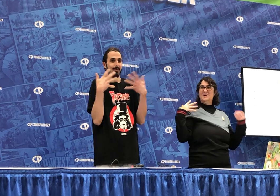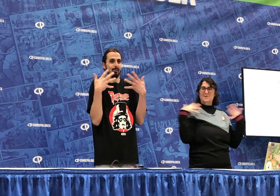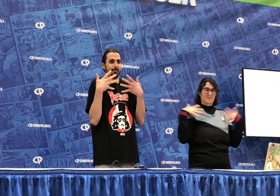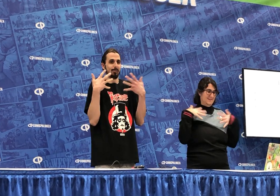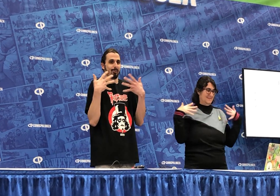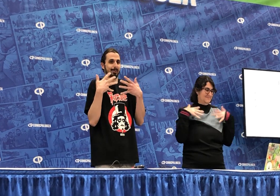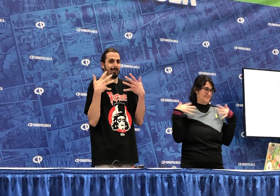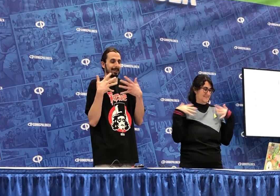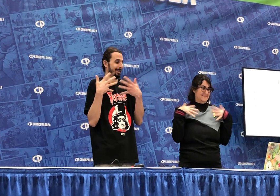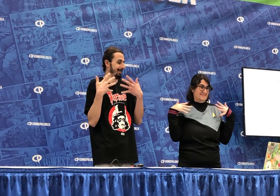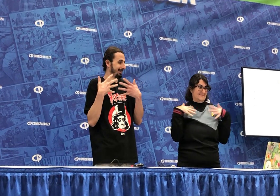Horror.